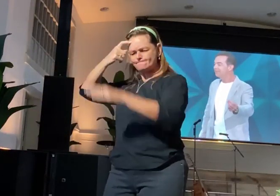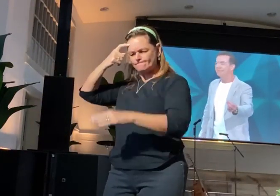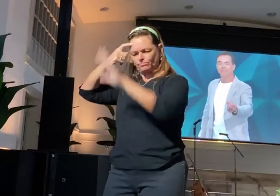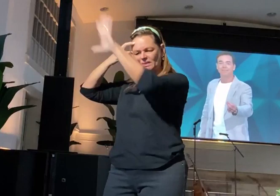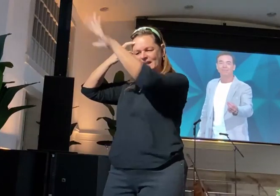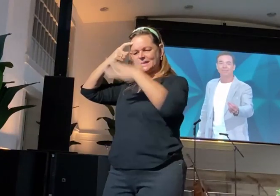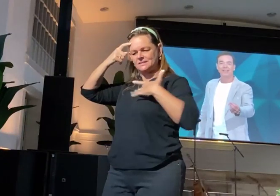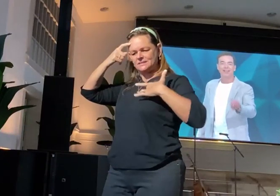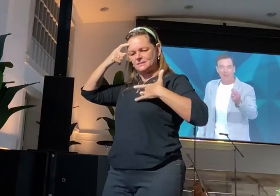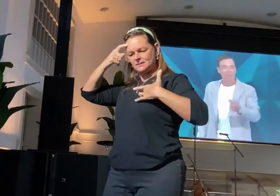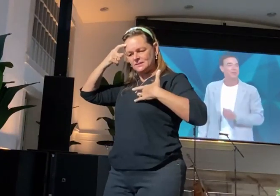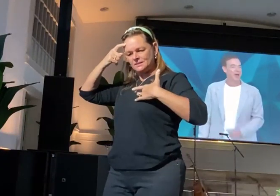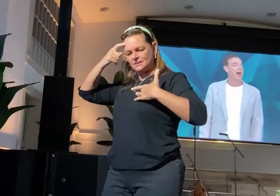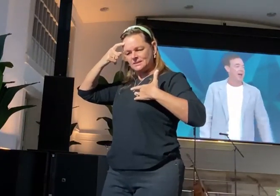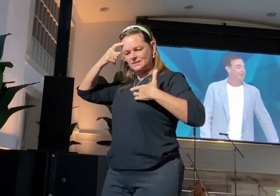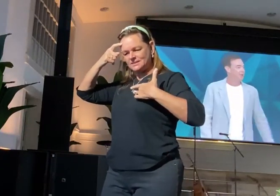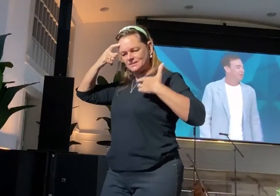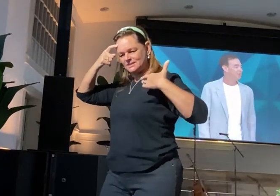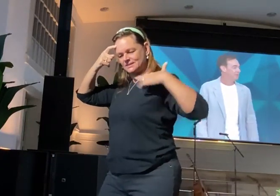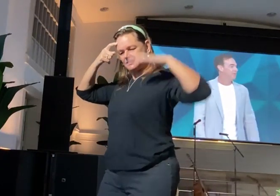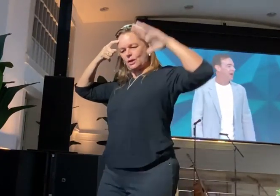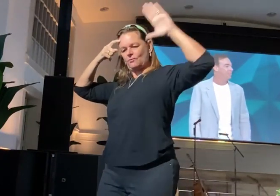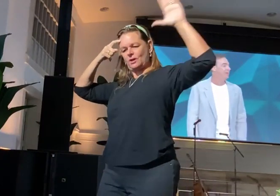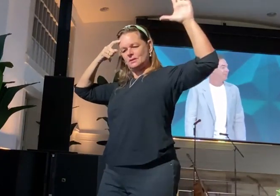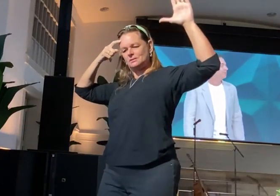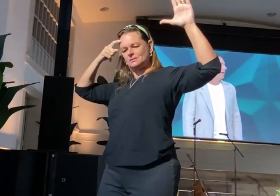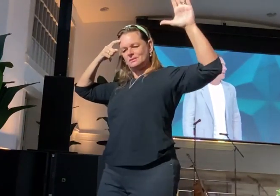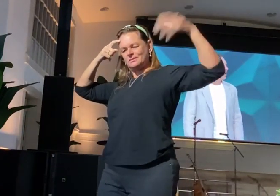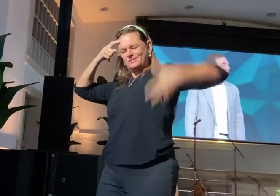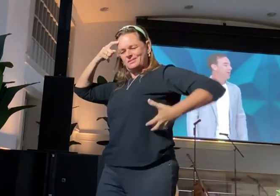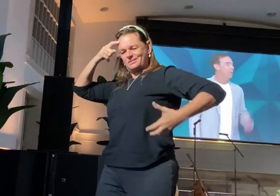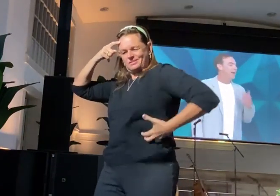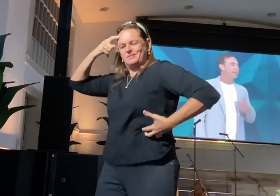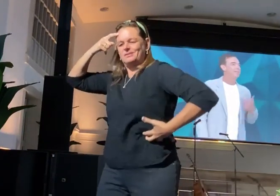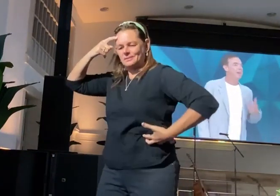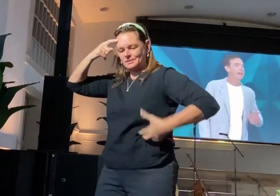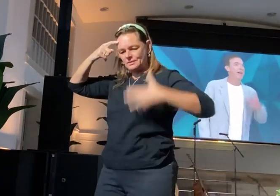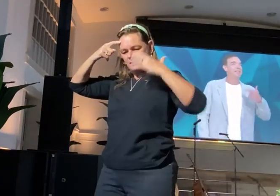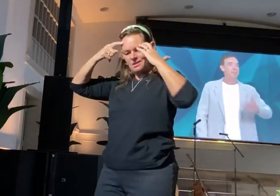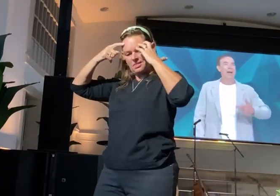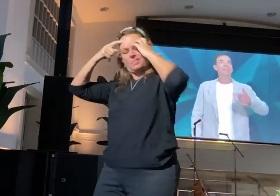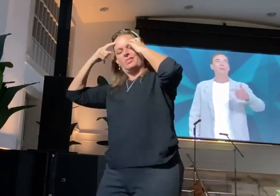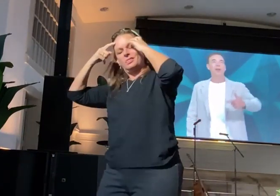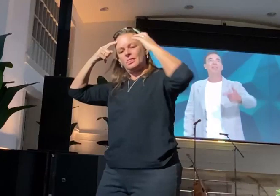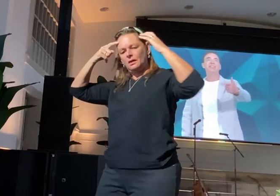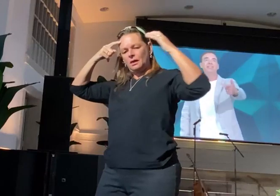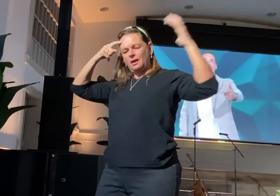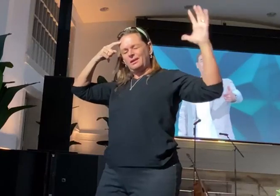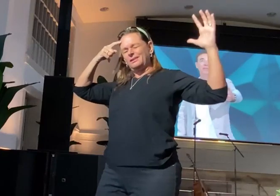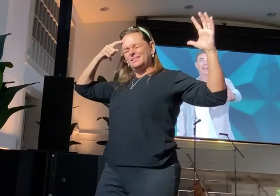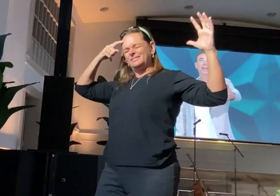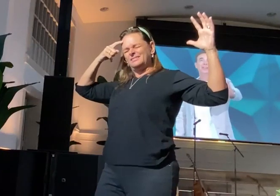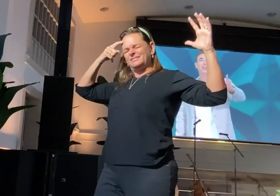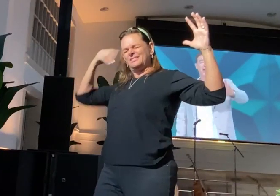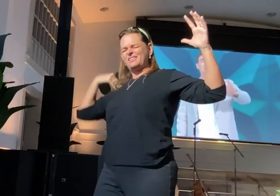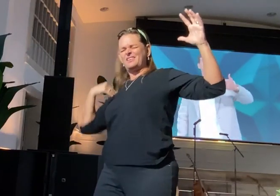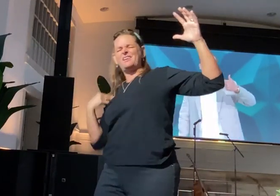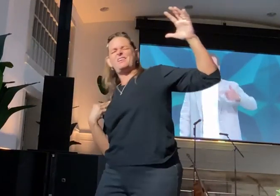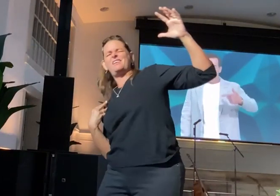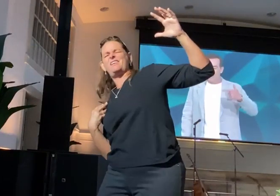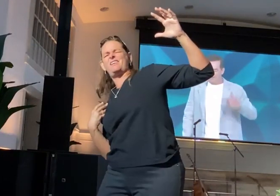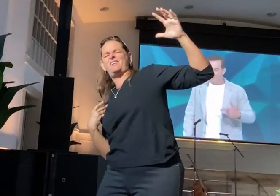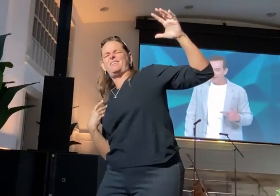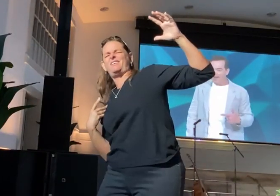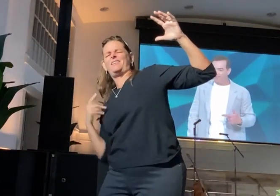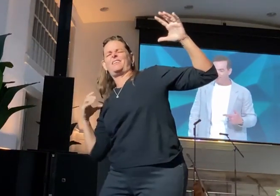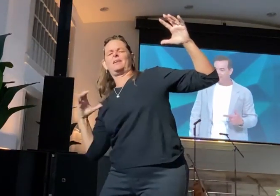of Jesus, the love of God, the goodness of God, because here's what I know. When I live my life mindful of his death, it